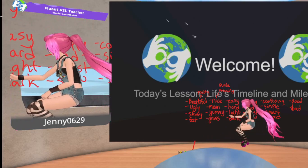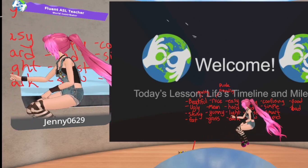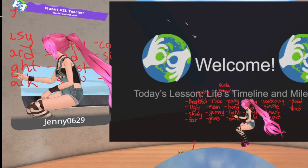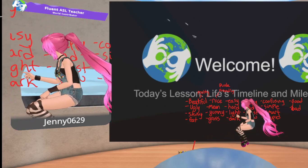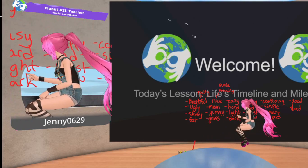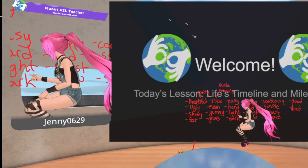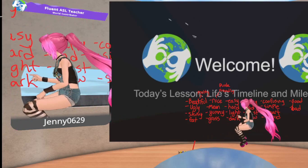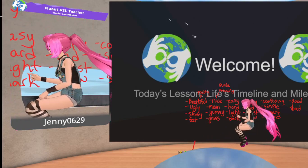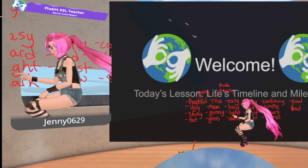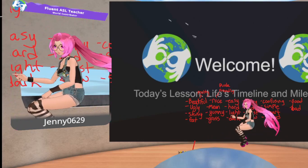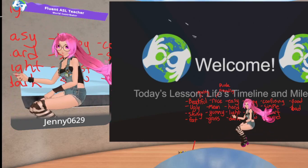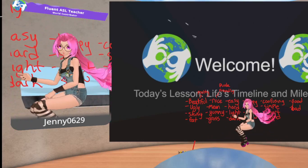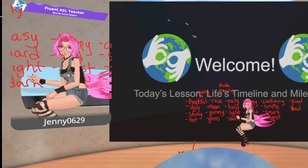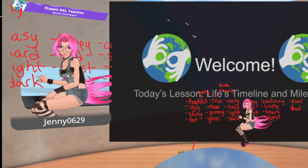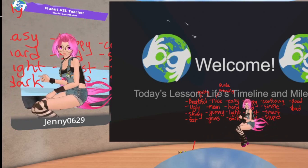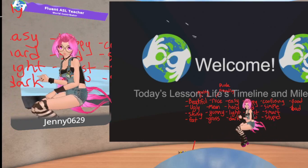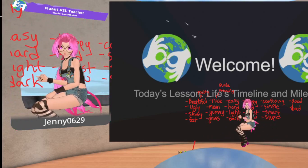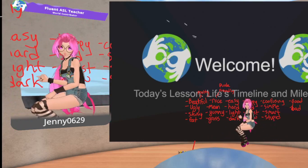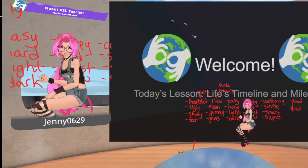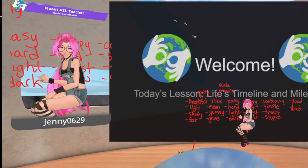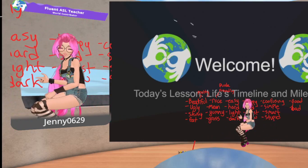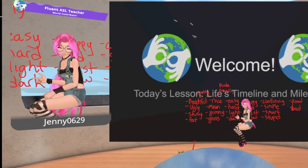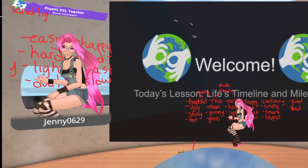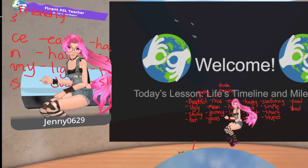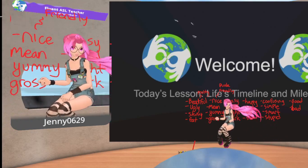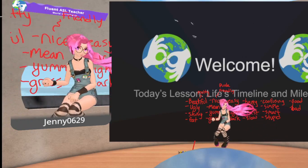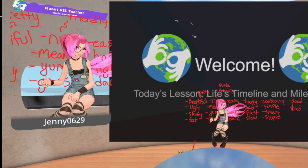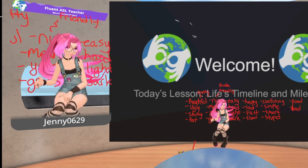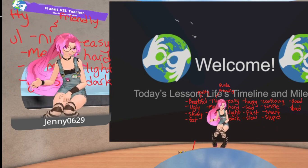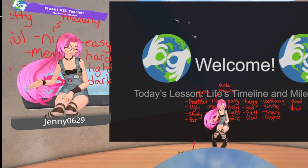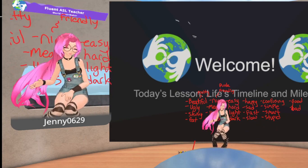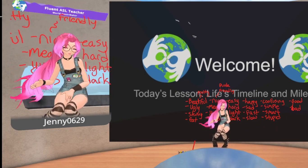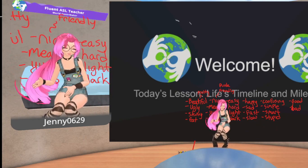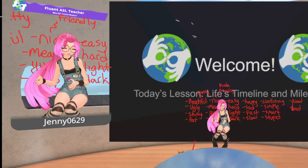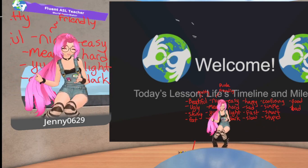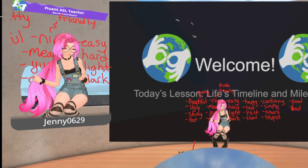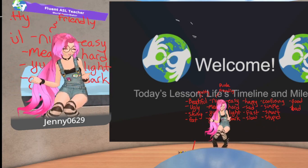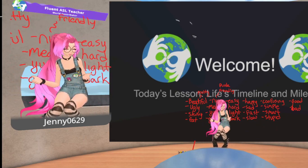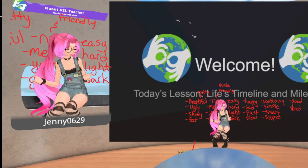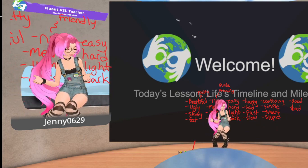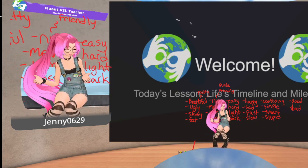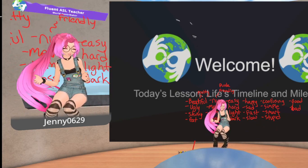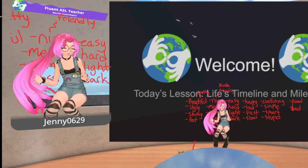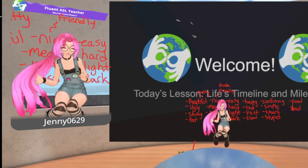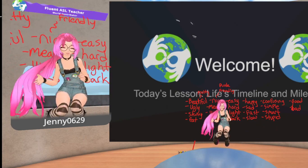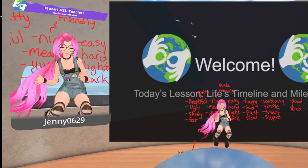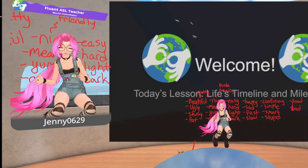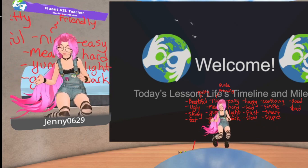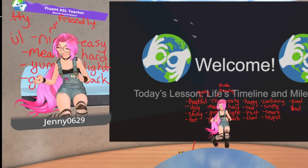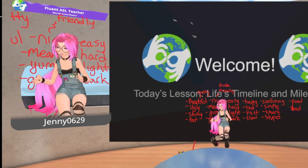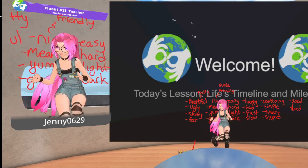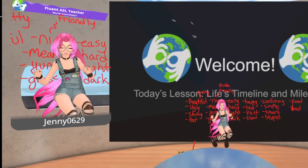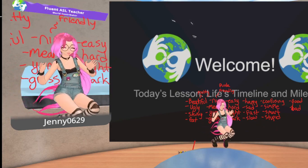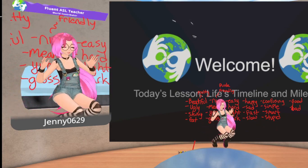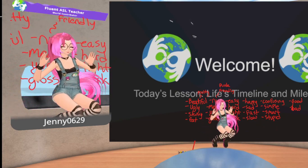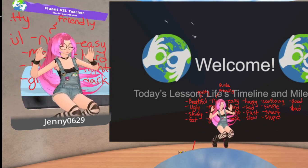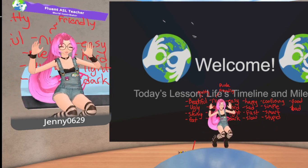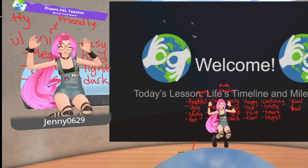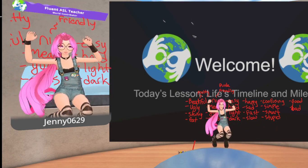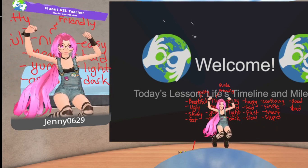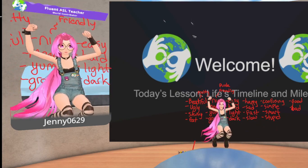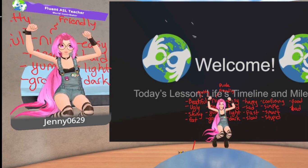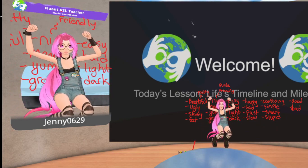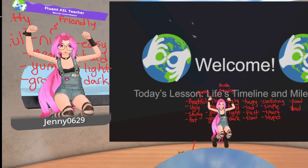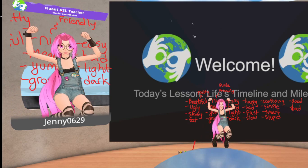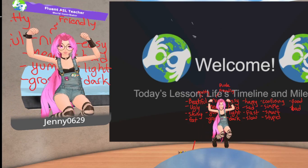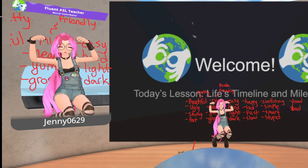So light. Light. There's a lot of different ways to sign light. If you were in my last class, you might remember. I think that was the last class.